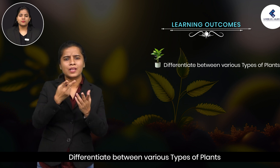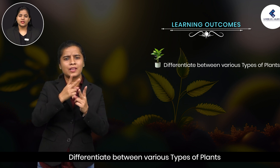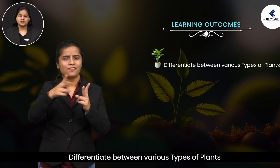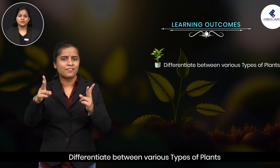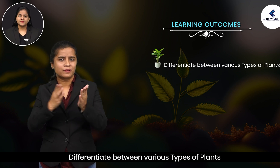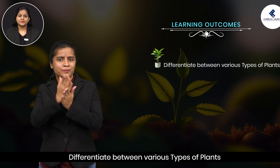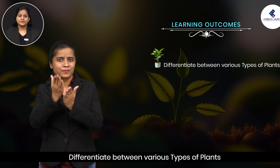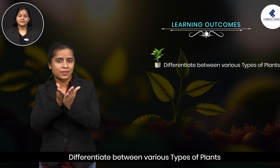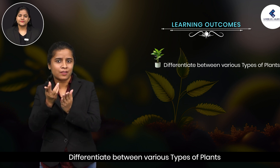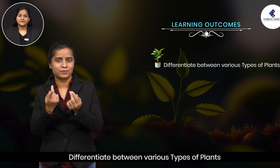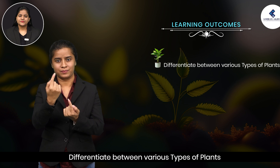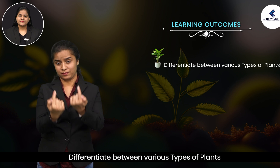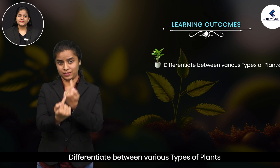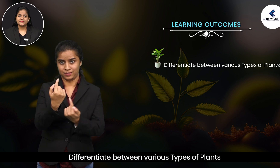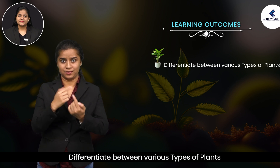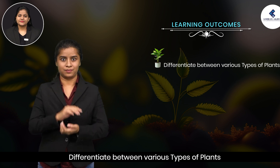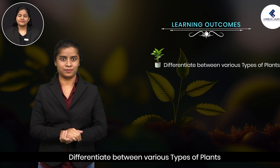types of plants.